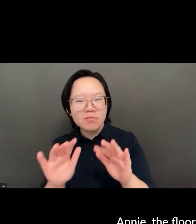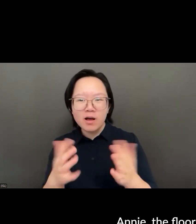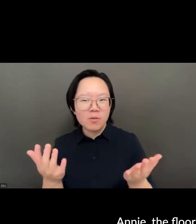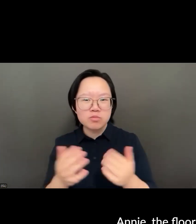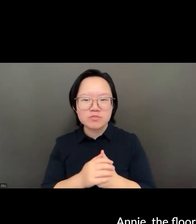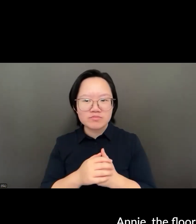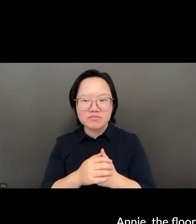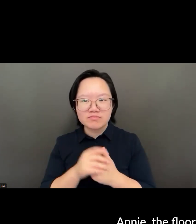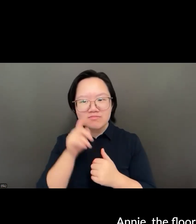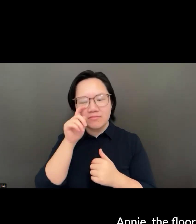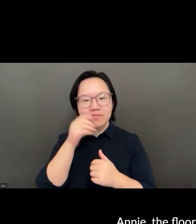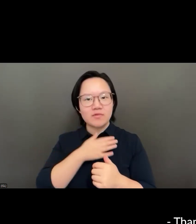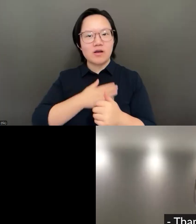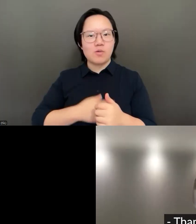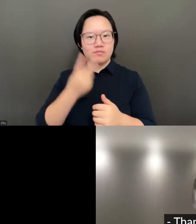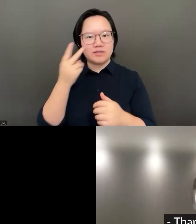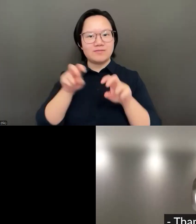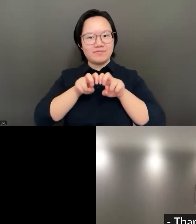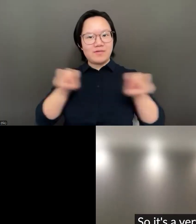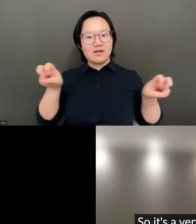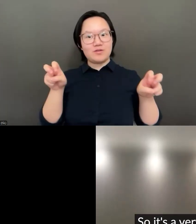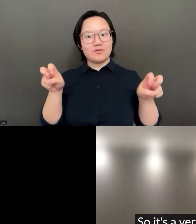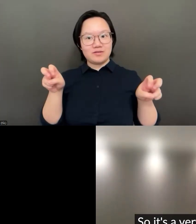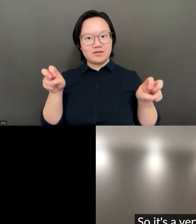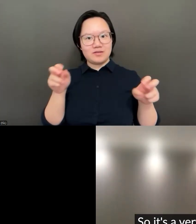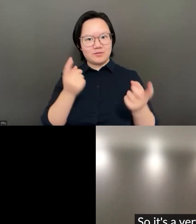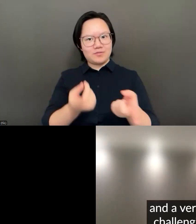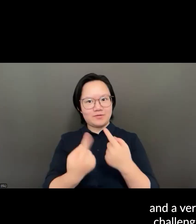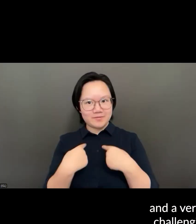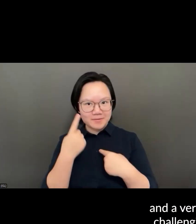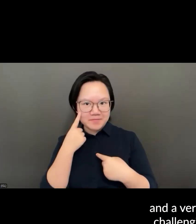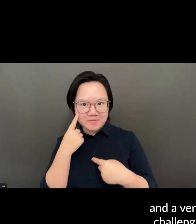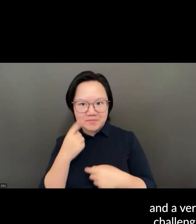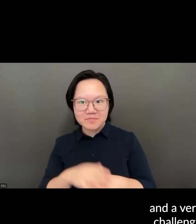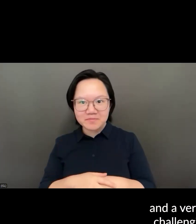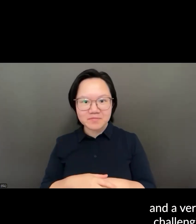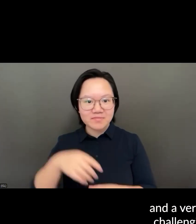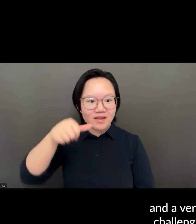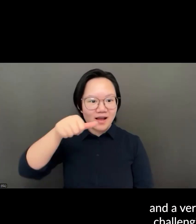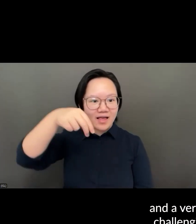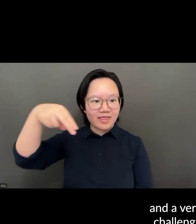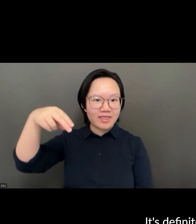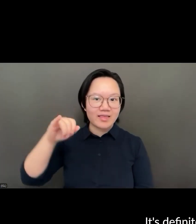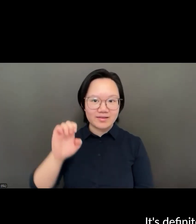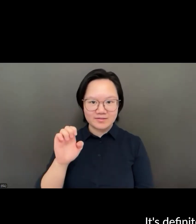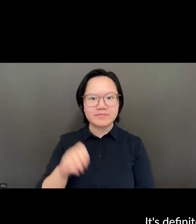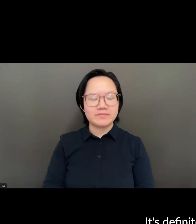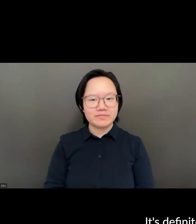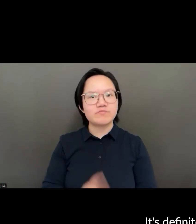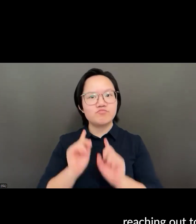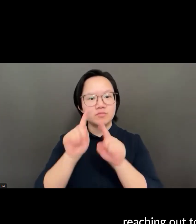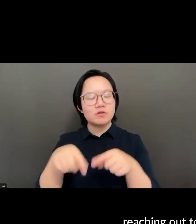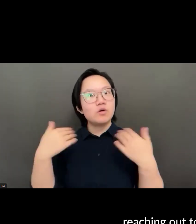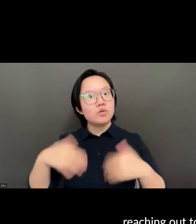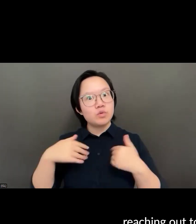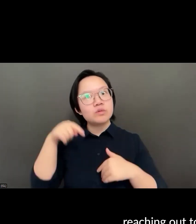floor is yours. Thank you. Thanks, Amber. So it's a very good question and a very difficult and challenging question. It's definitely a